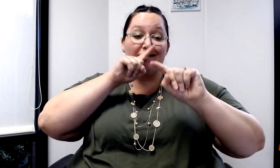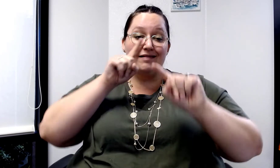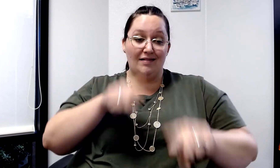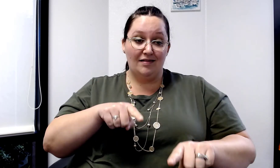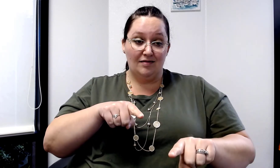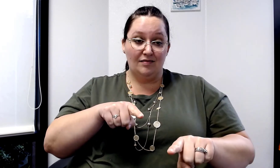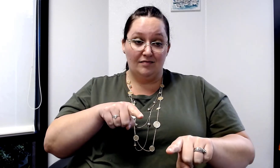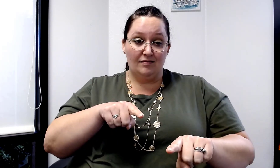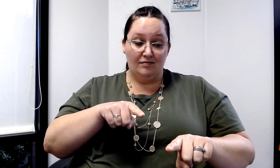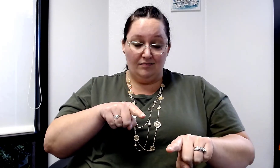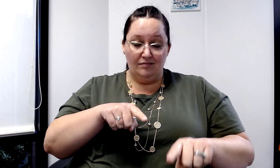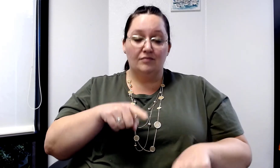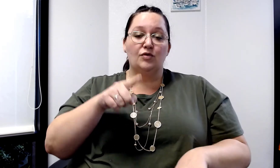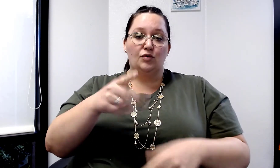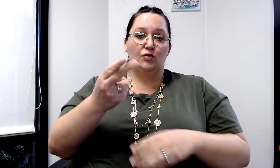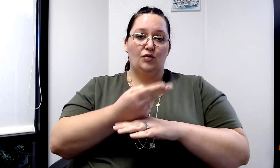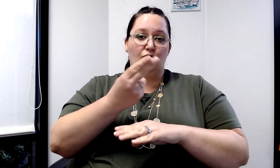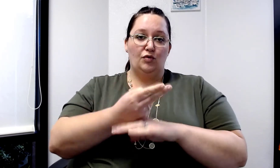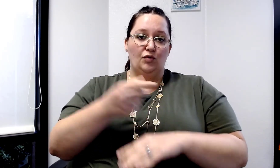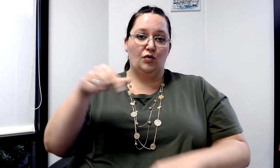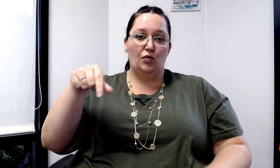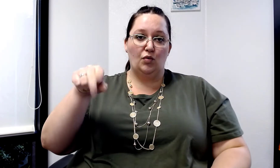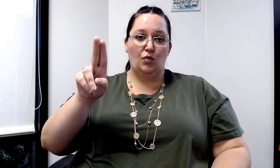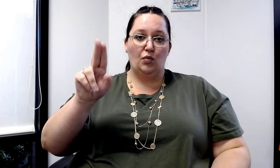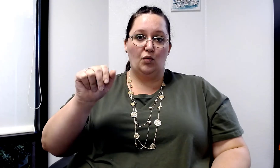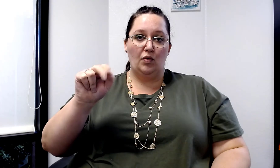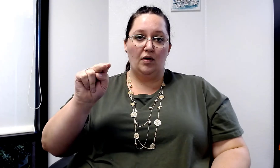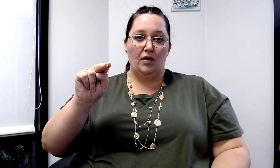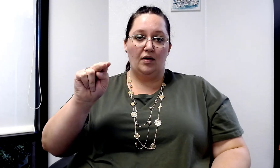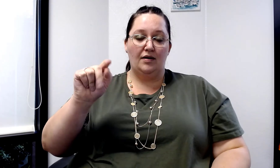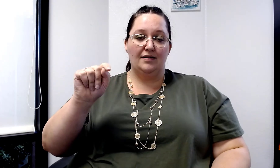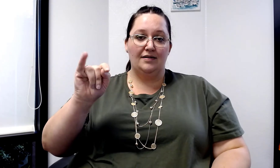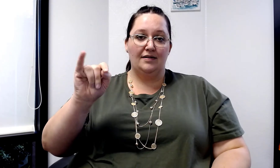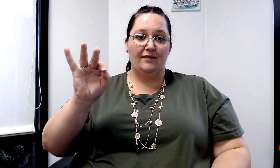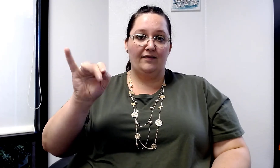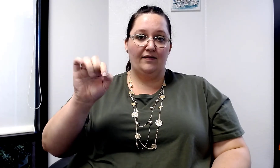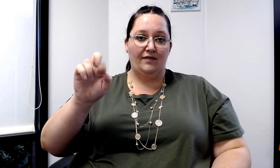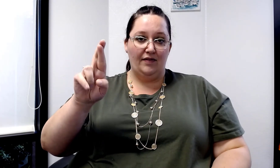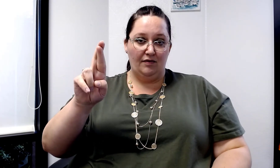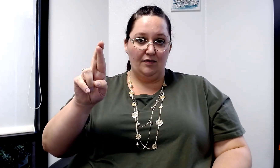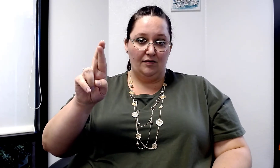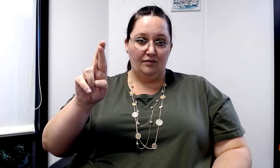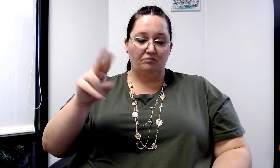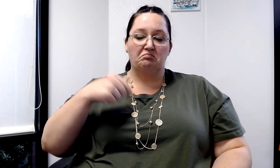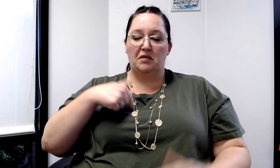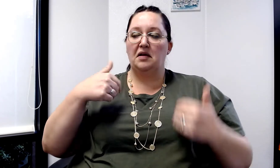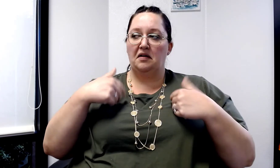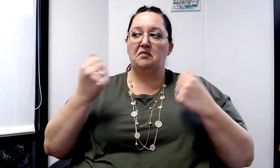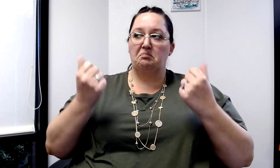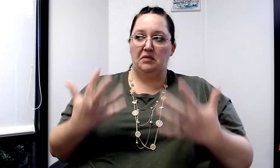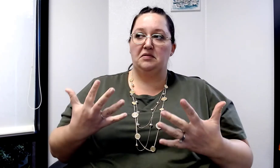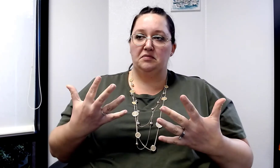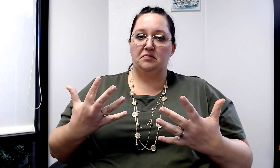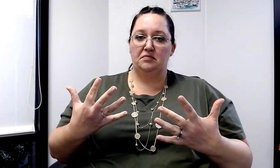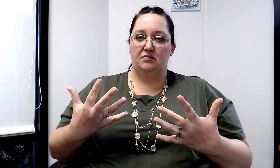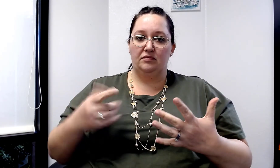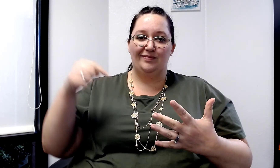If you want to respond to that, right, you would use the quantifier of many or much, right? I have